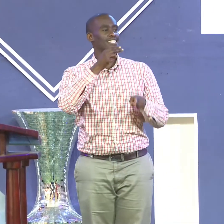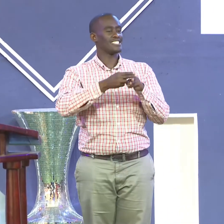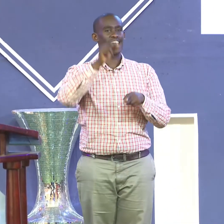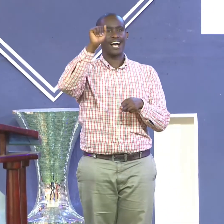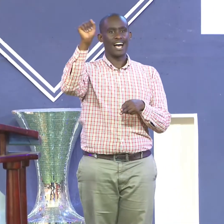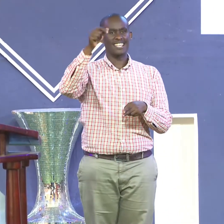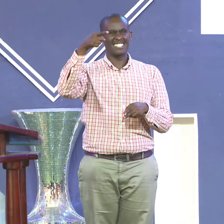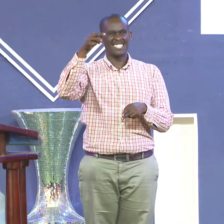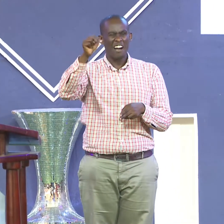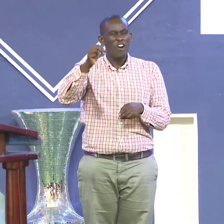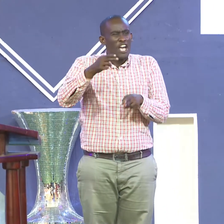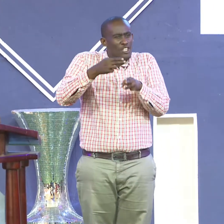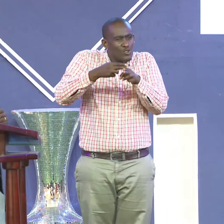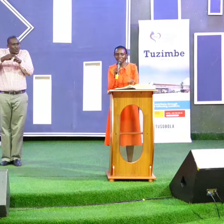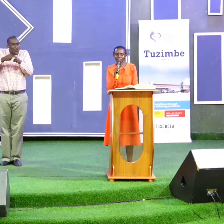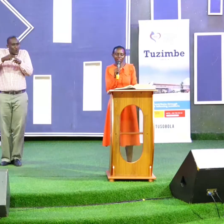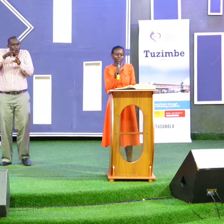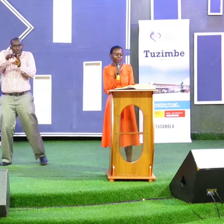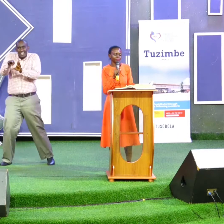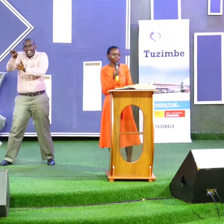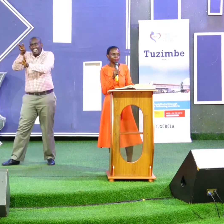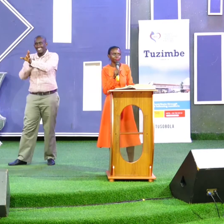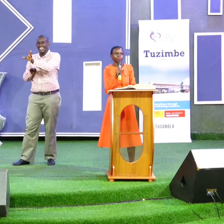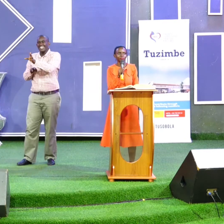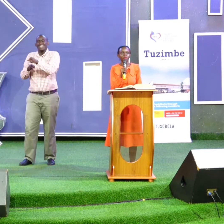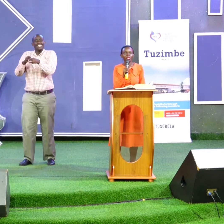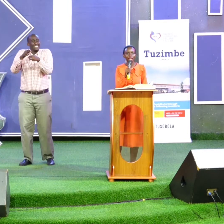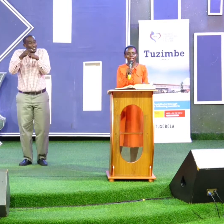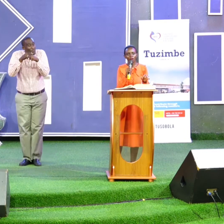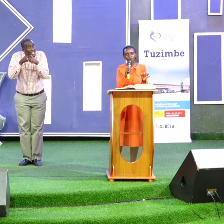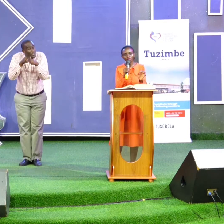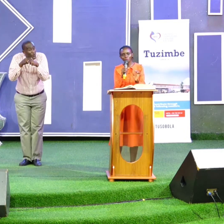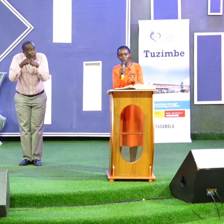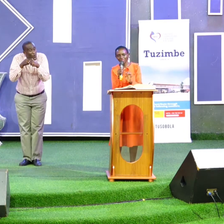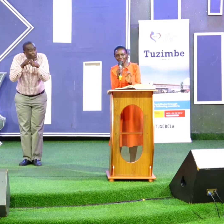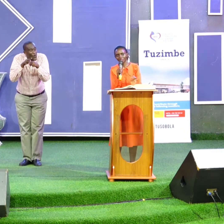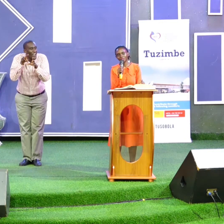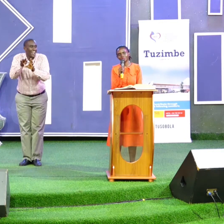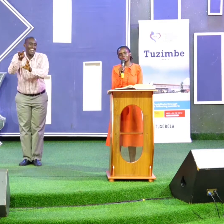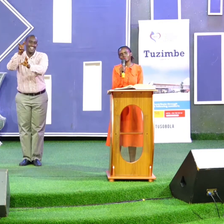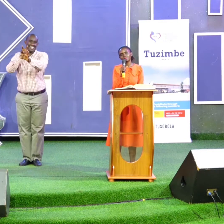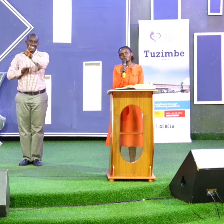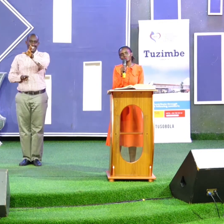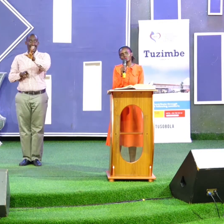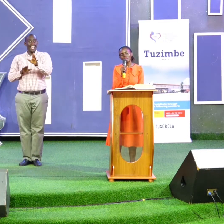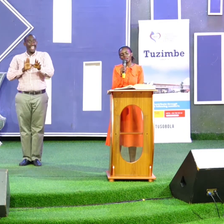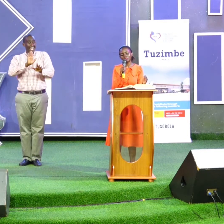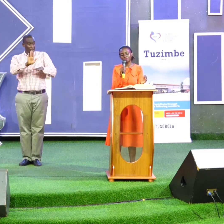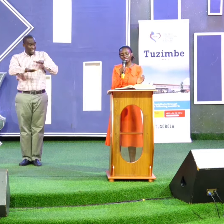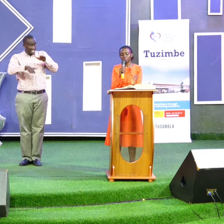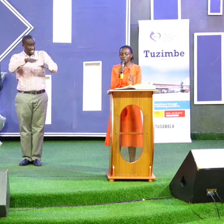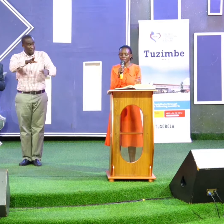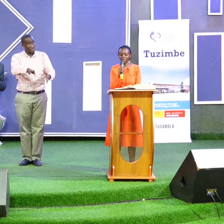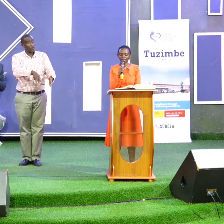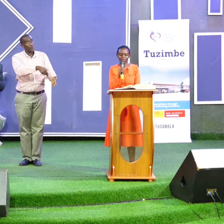Asaph said, I almost backslid. He almost. His